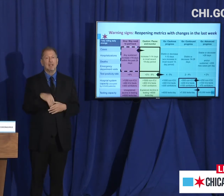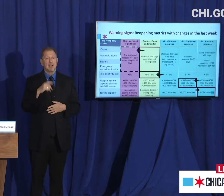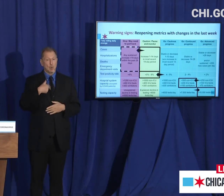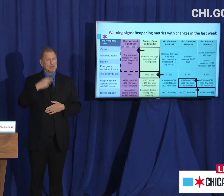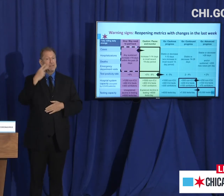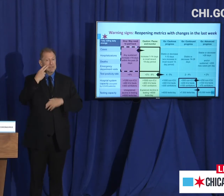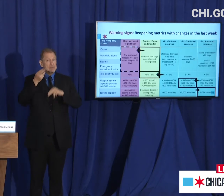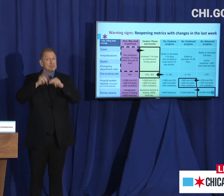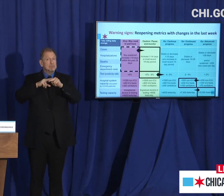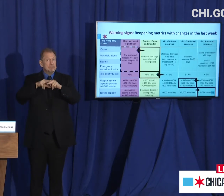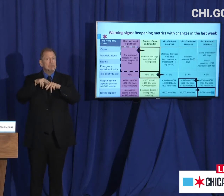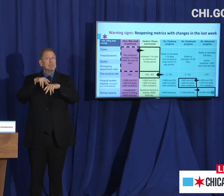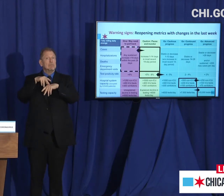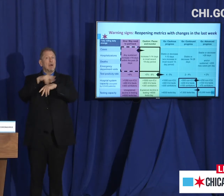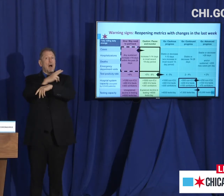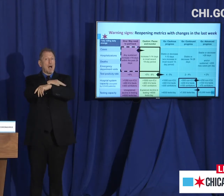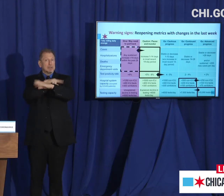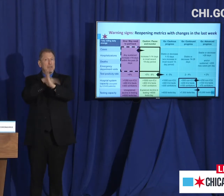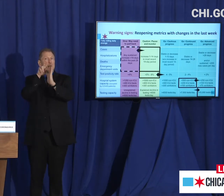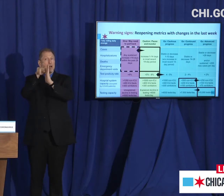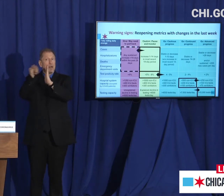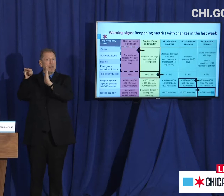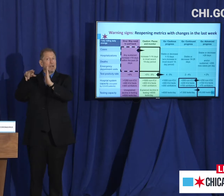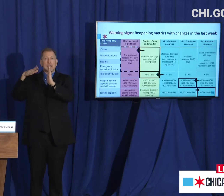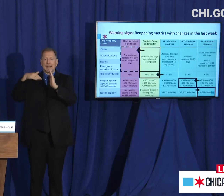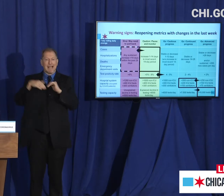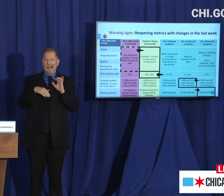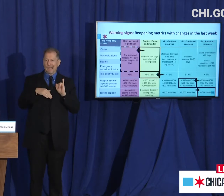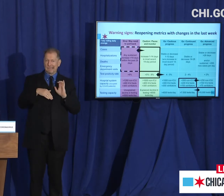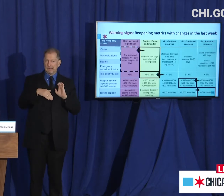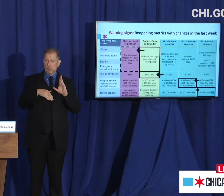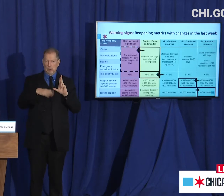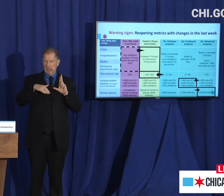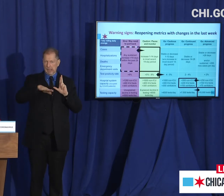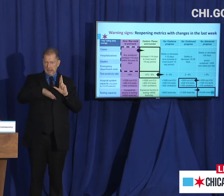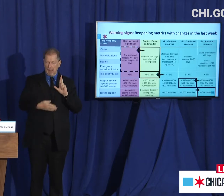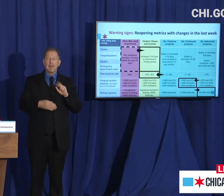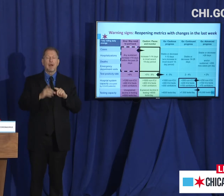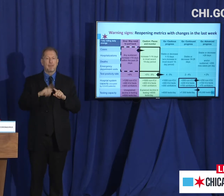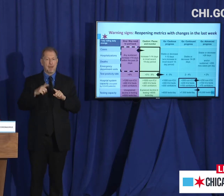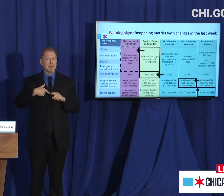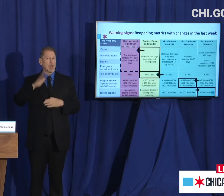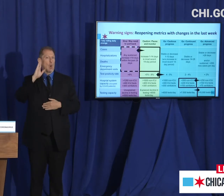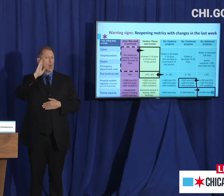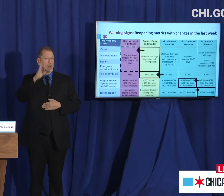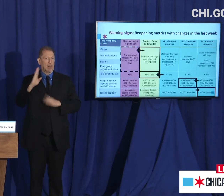or emergency department visits, but regardless, this has me,